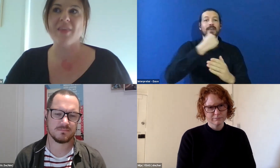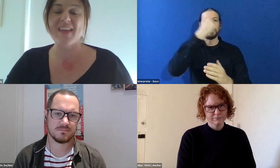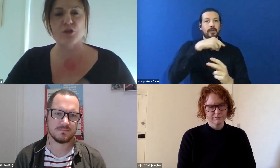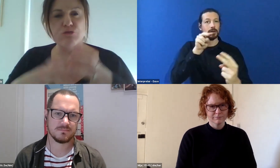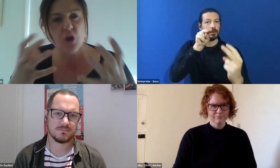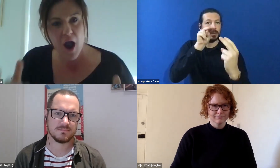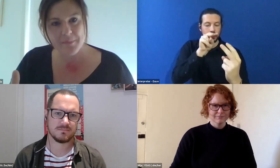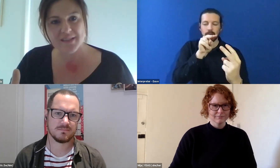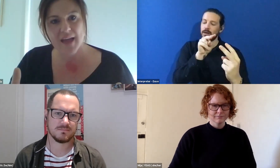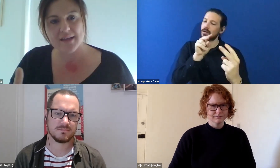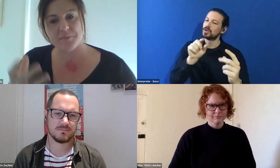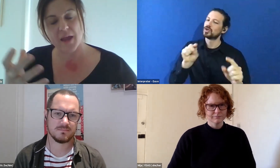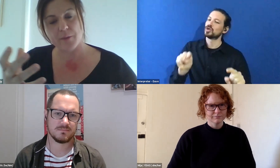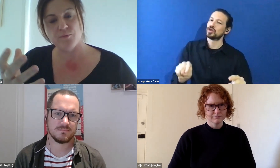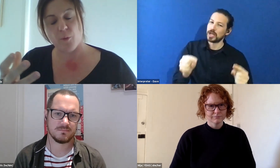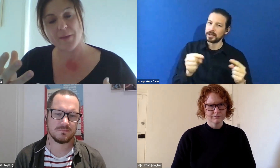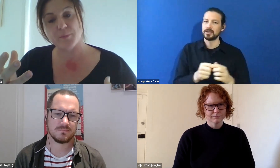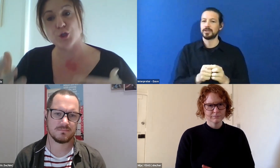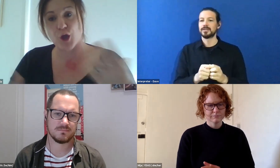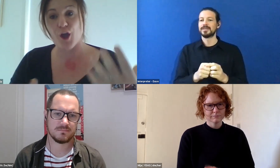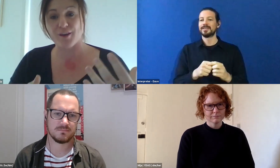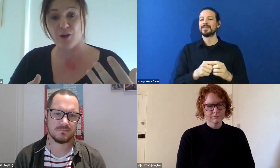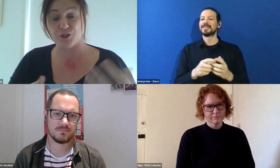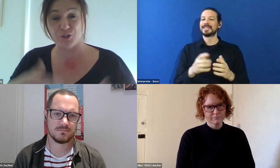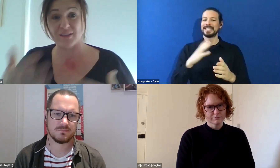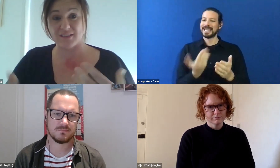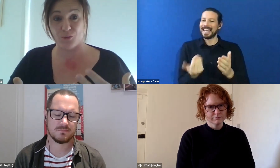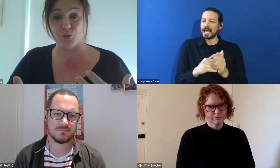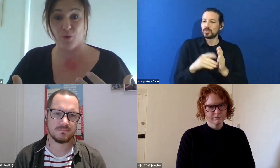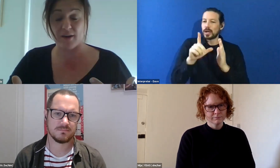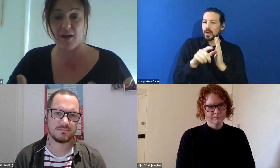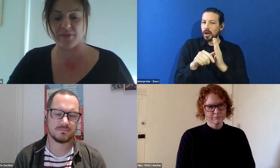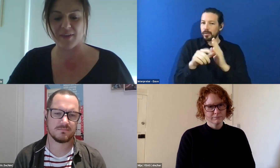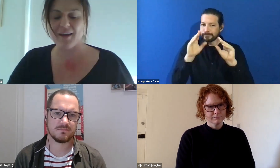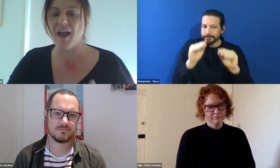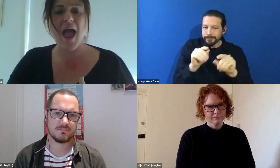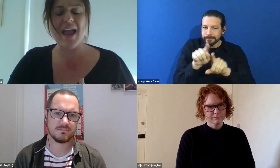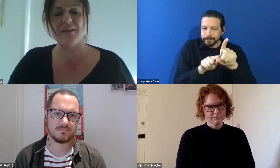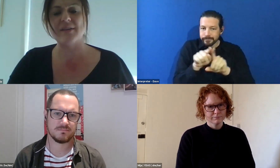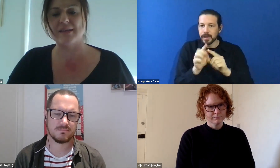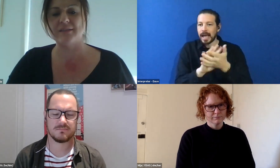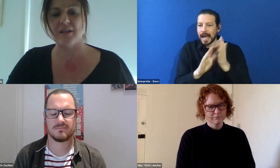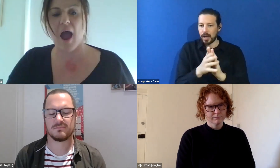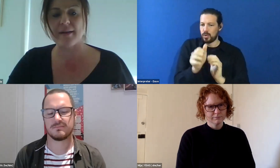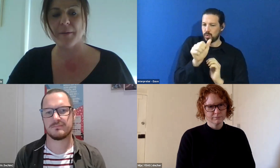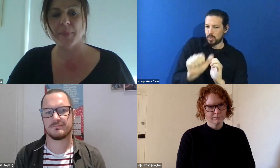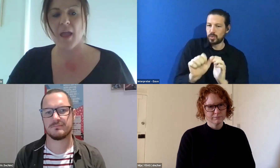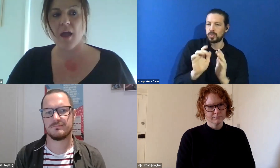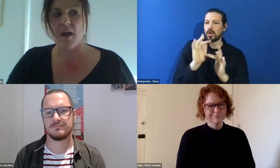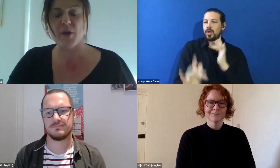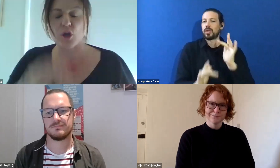challenge. The extra time it takes for people to learn how to use this new online thing, even things